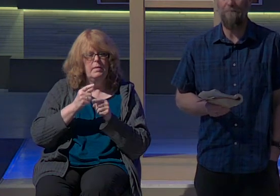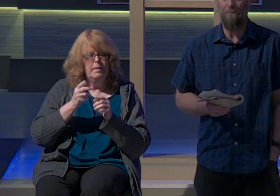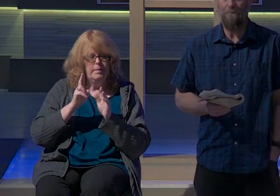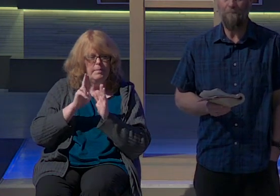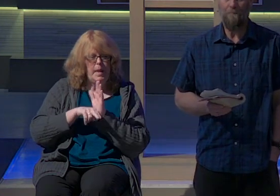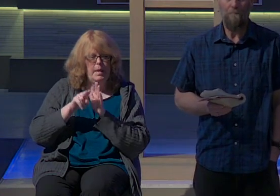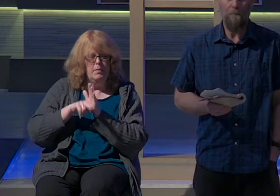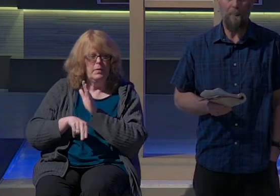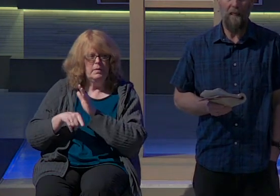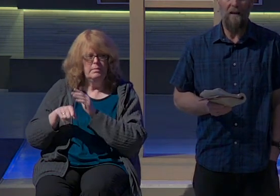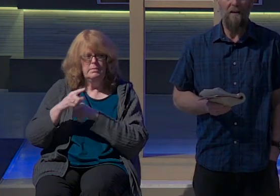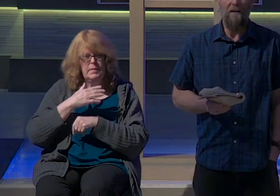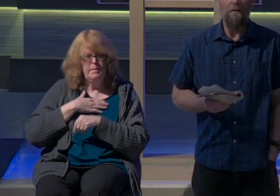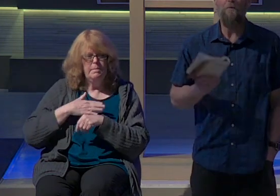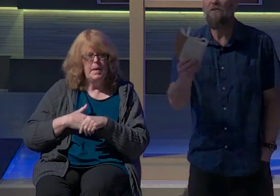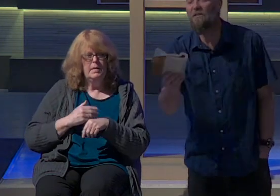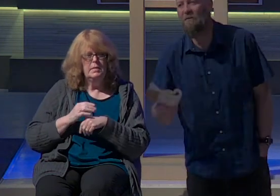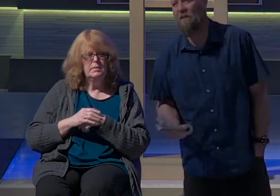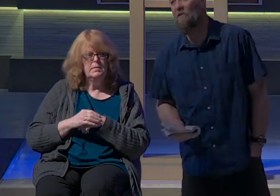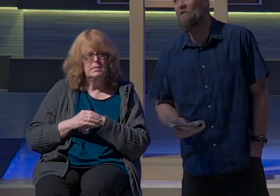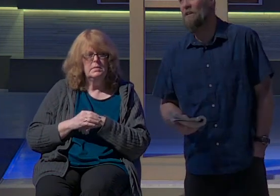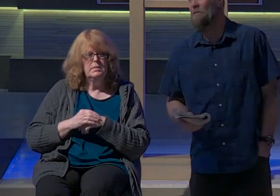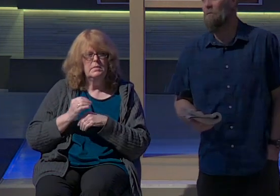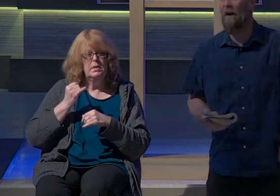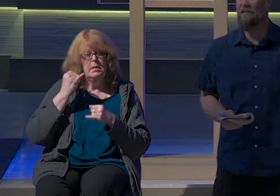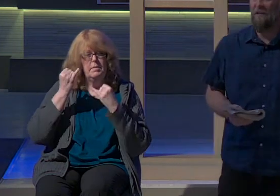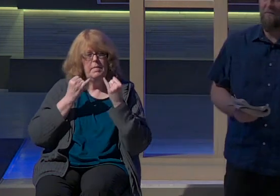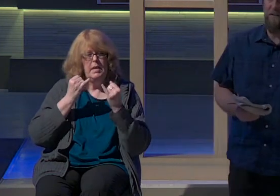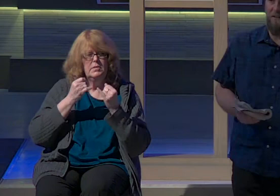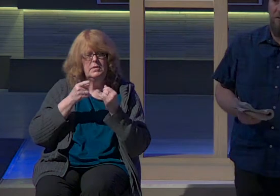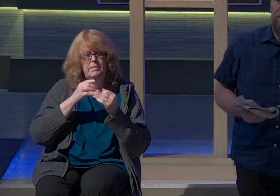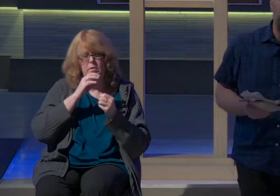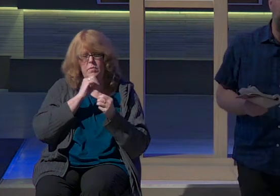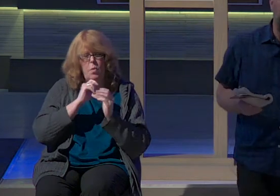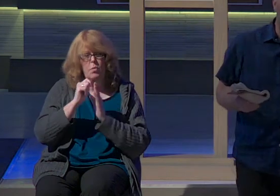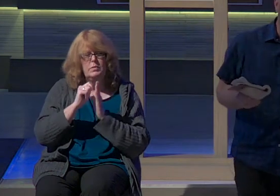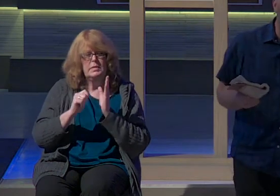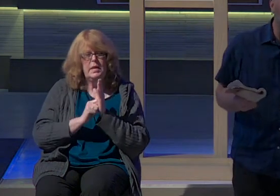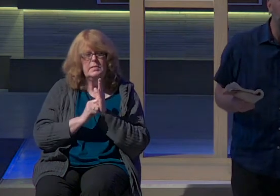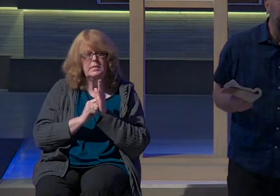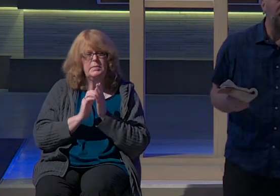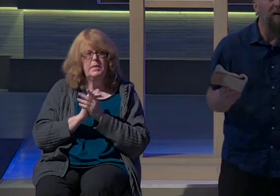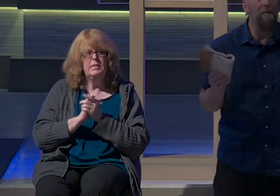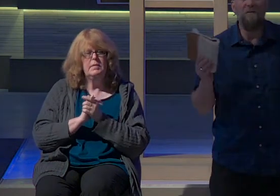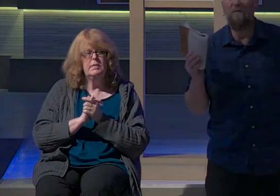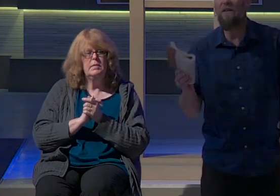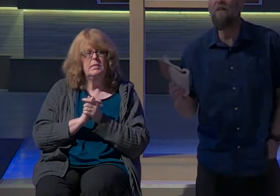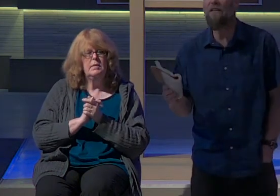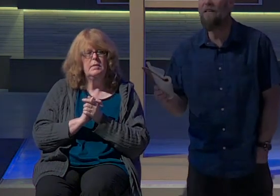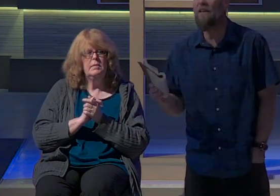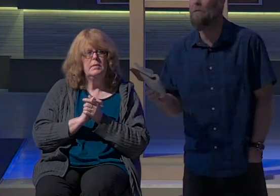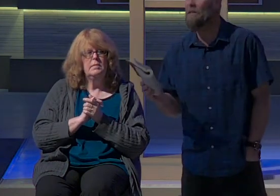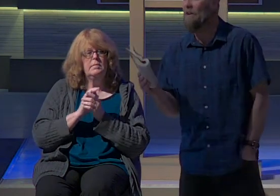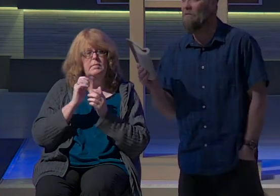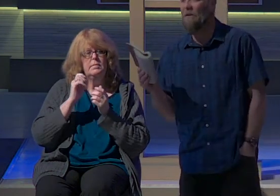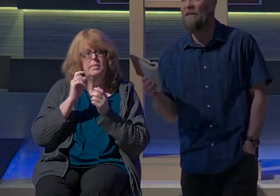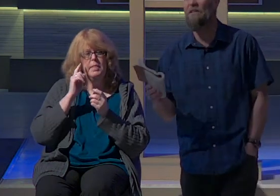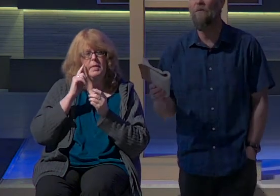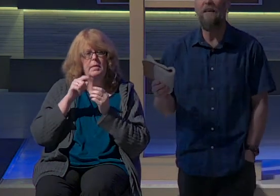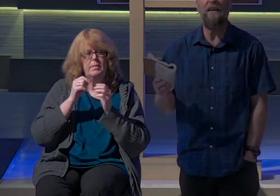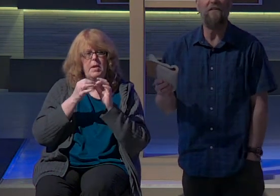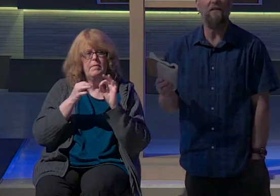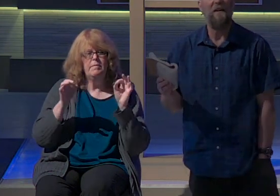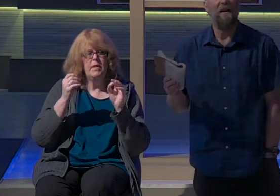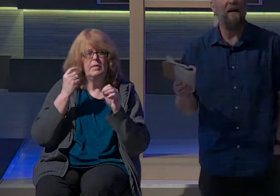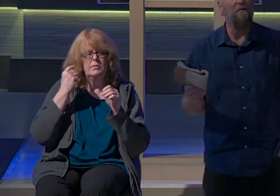bodies. Put yourself in an Old Testament mindset for just a moment, okay? And I'm specifically thinking about that phrase